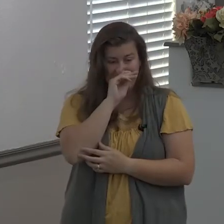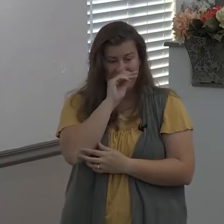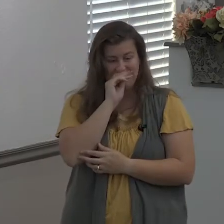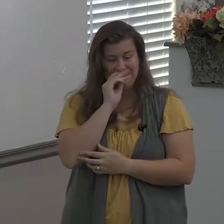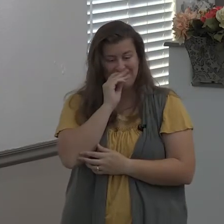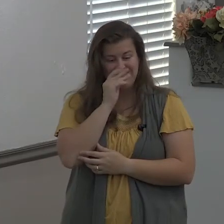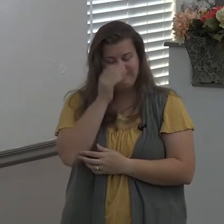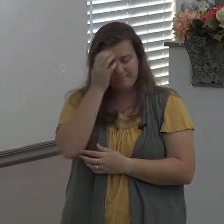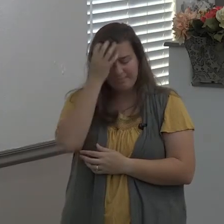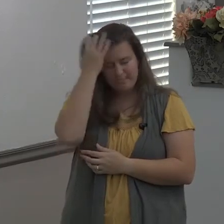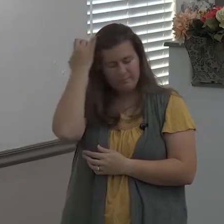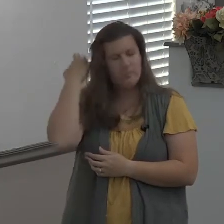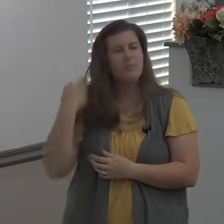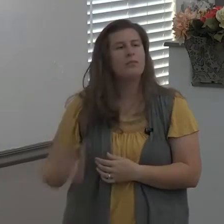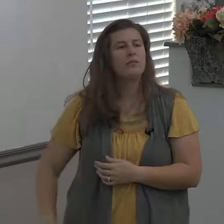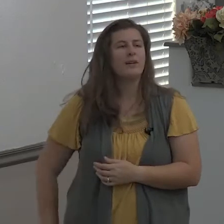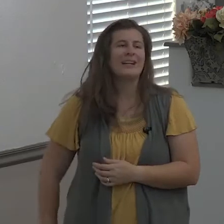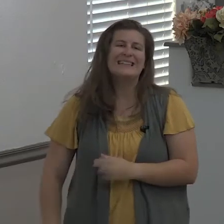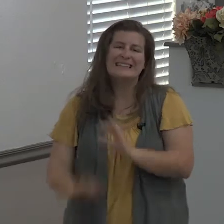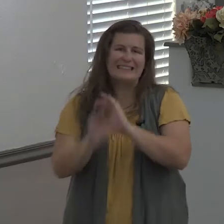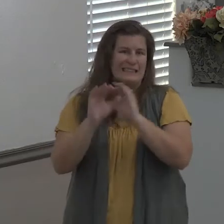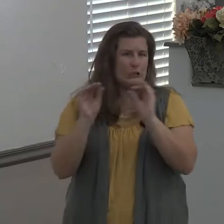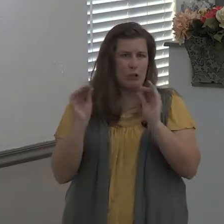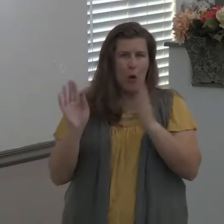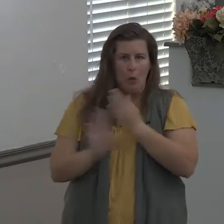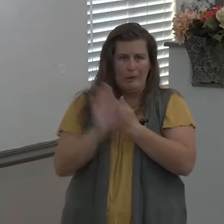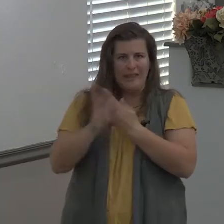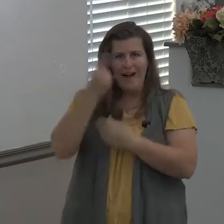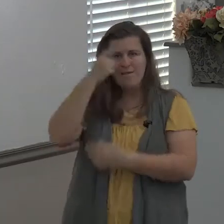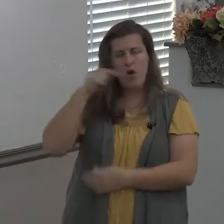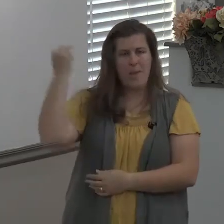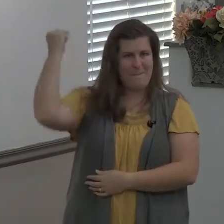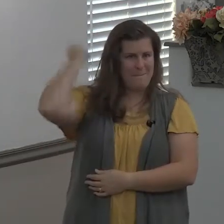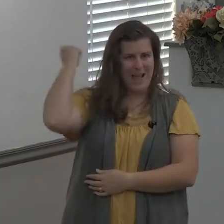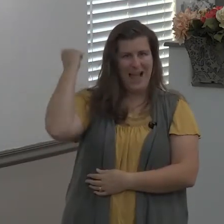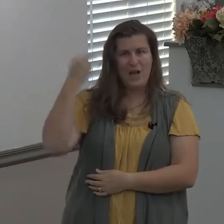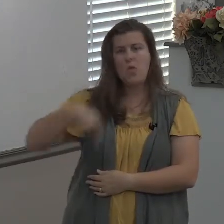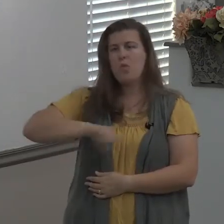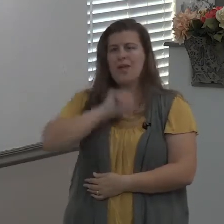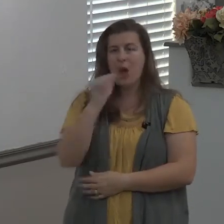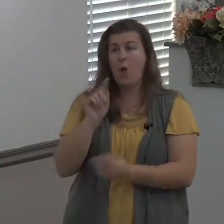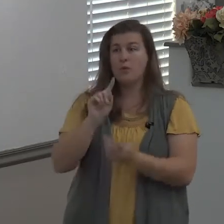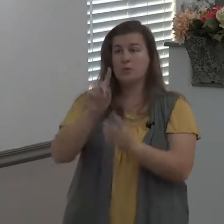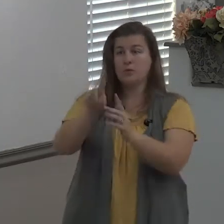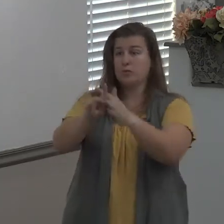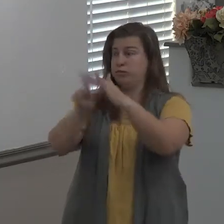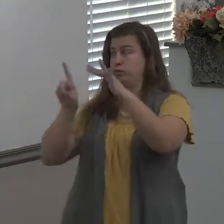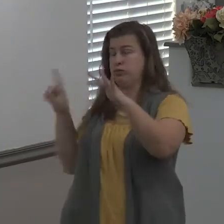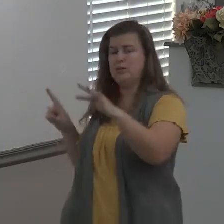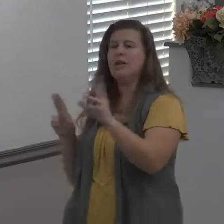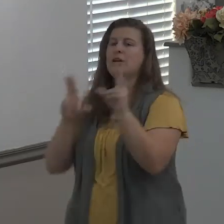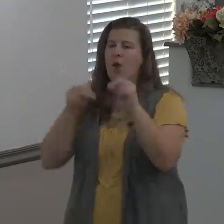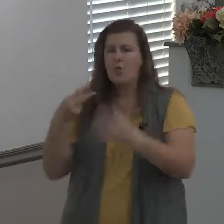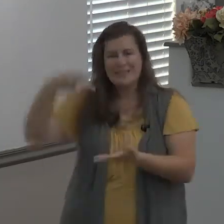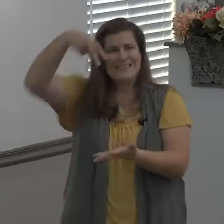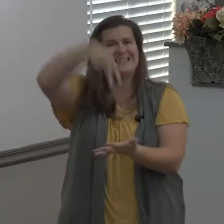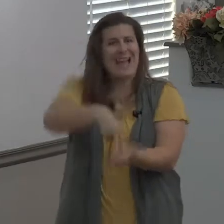against every fiery dart of the wicked. And I will tell you this, there is no armor for your